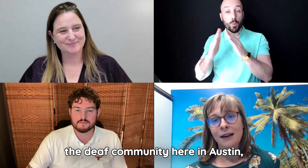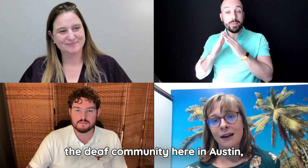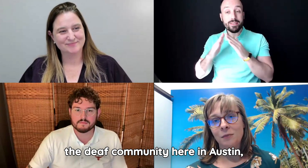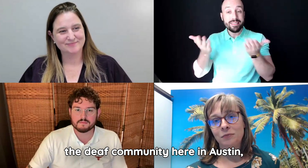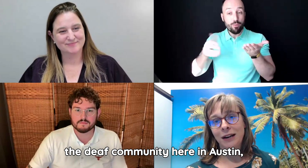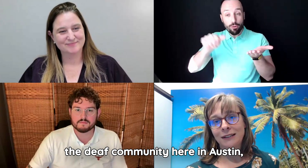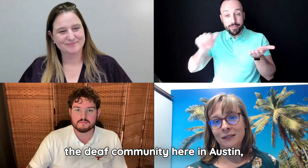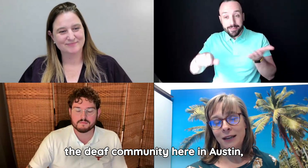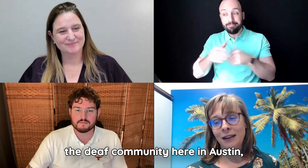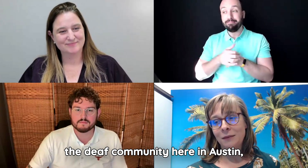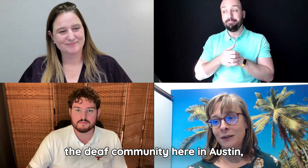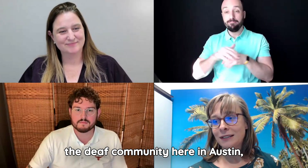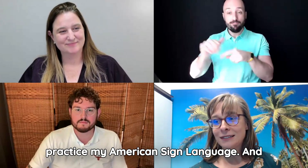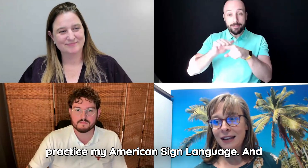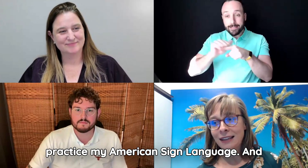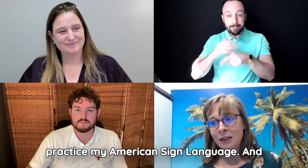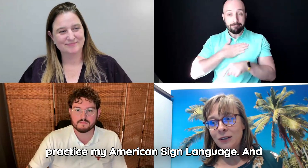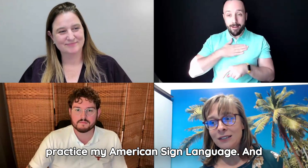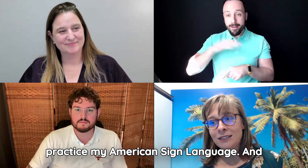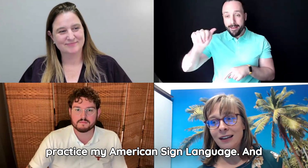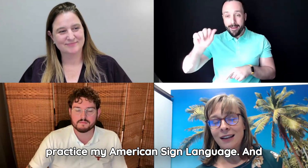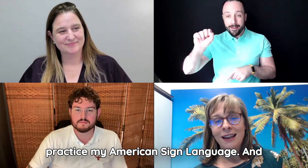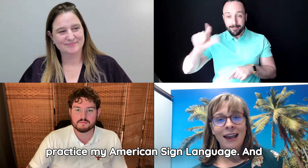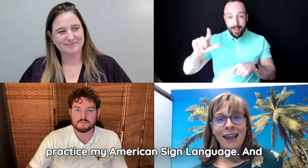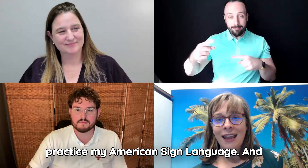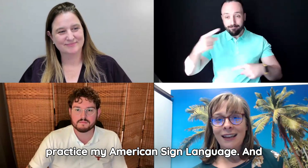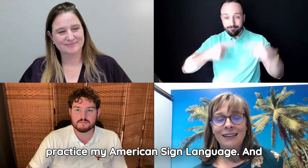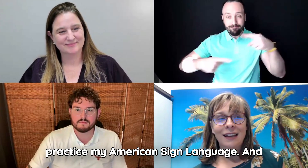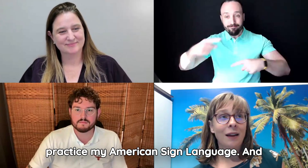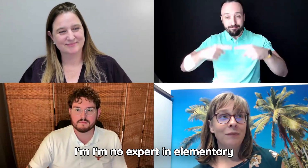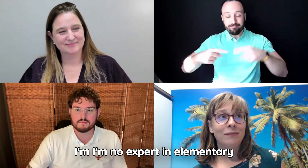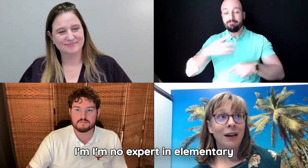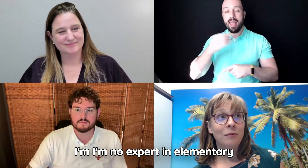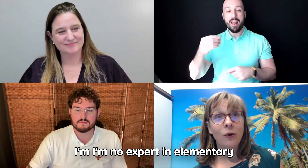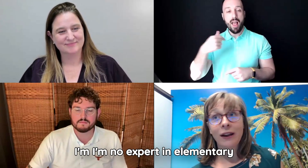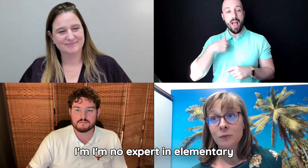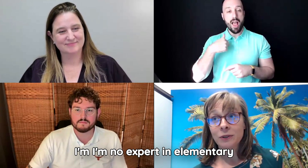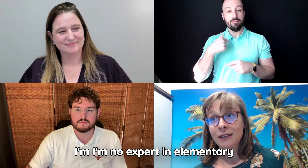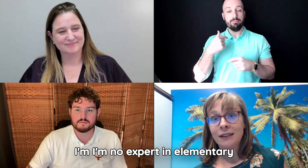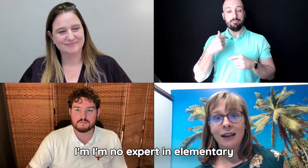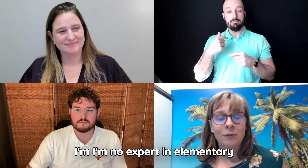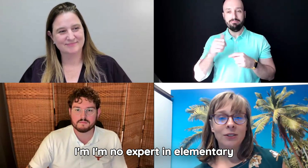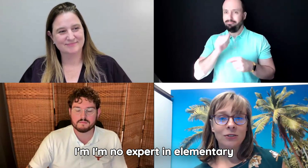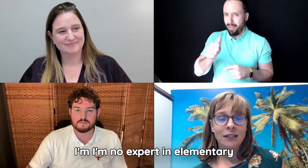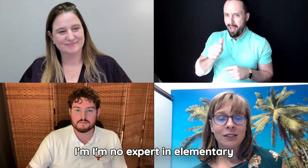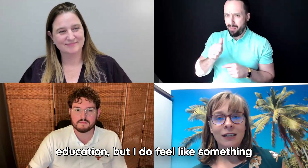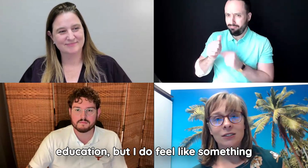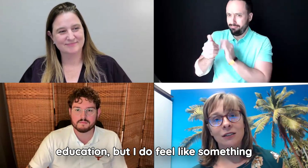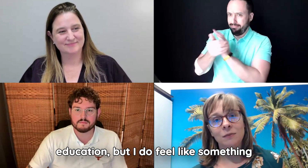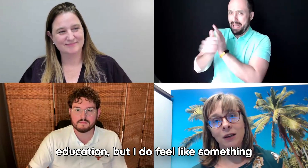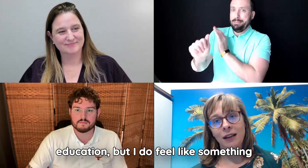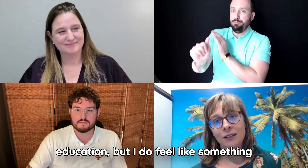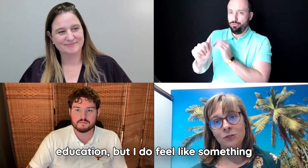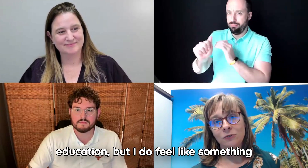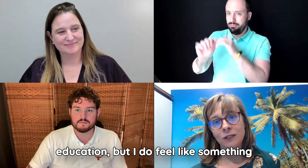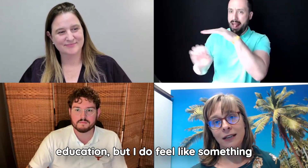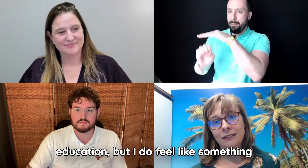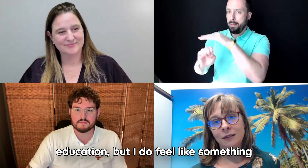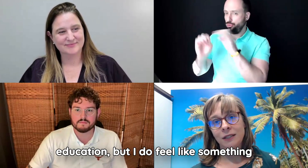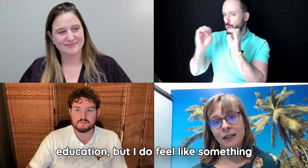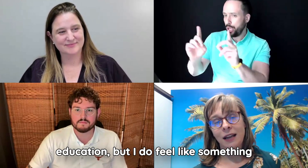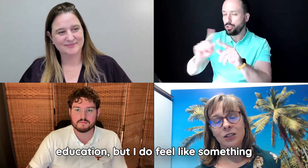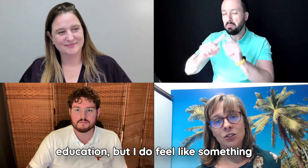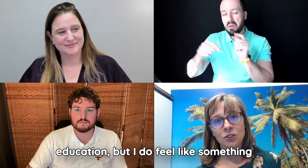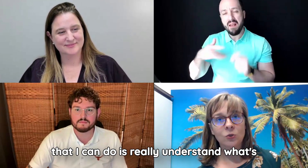Austin, practice my American Sign Language, and I'm no expert in elementary education, but I do feel